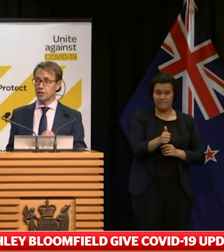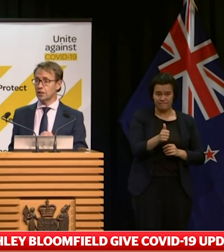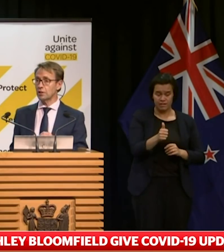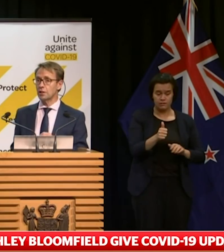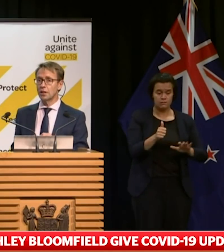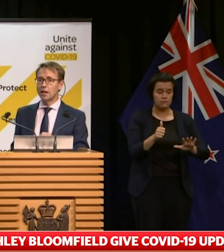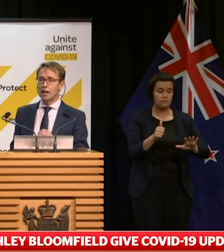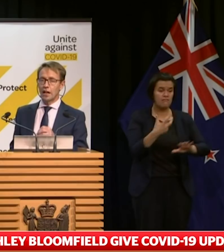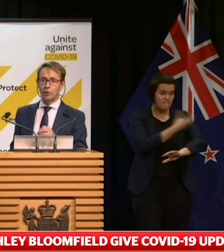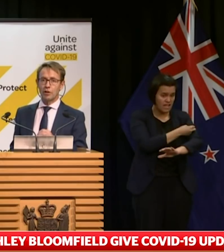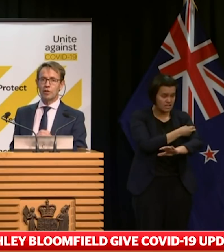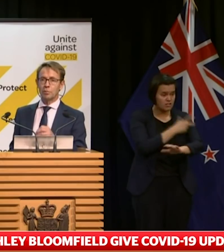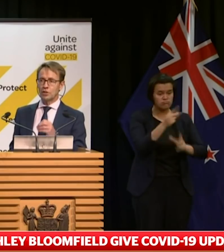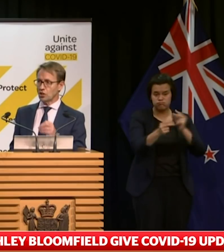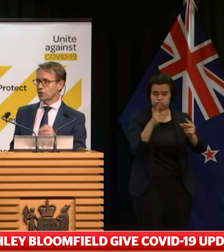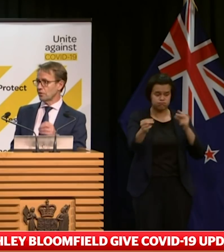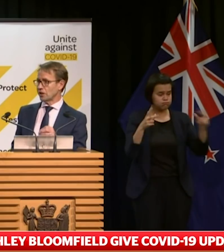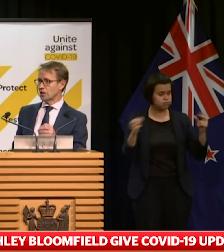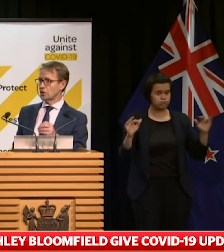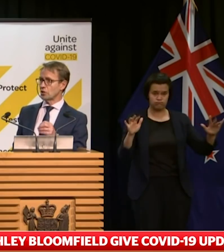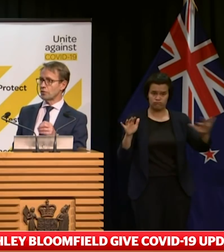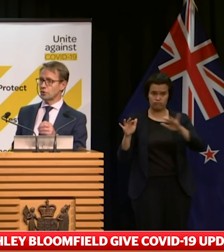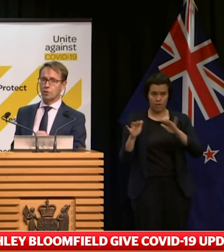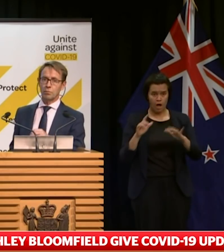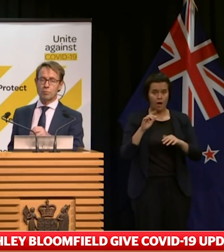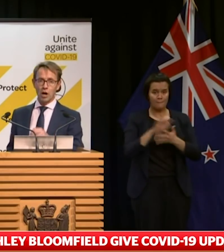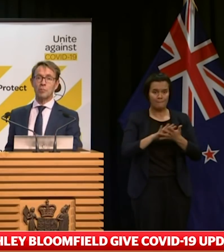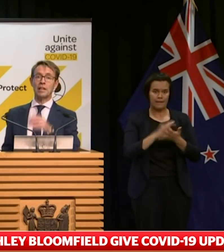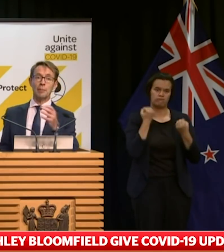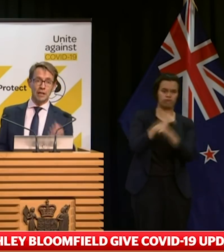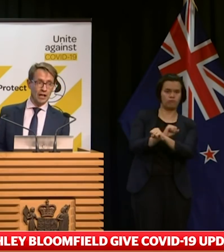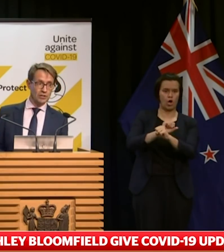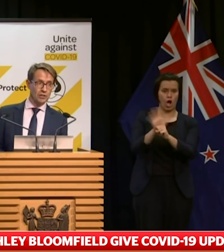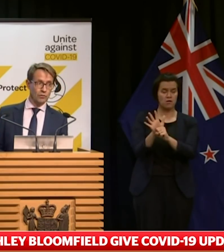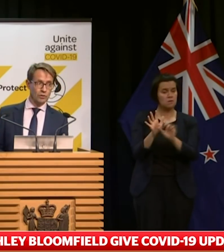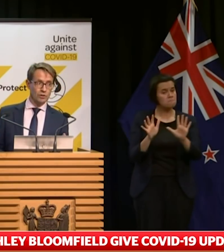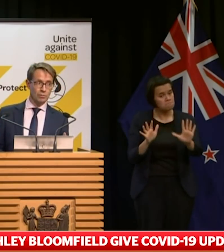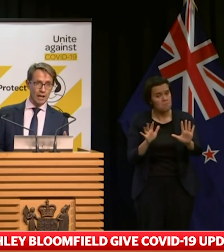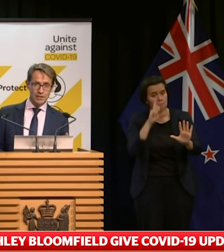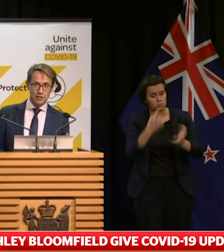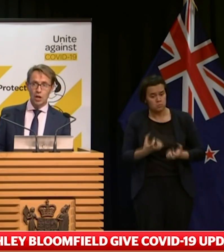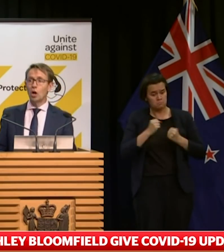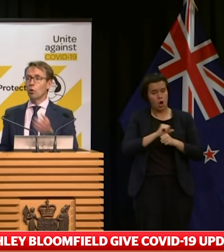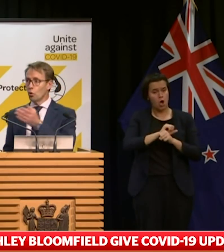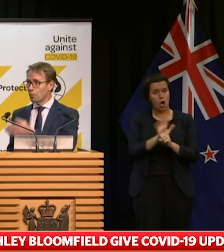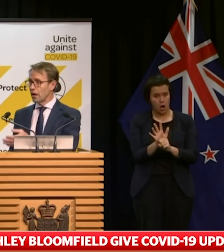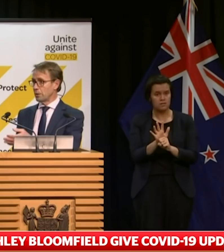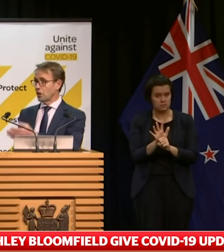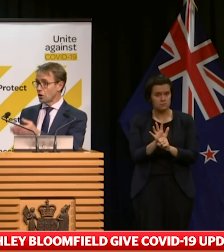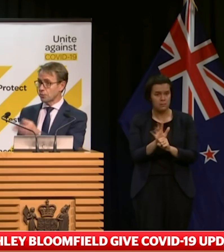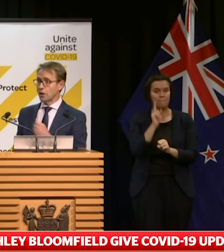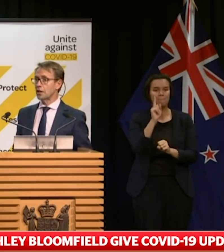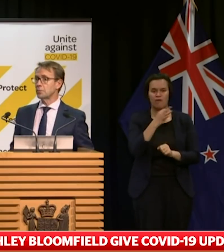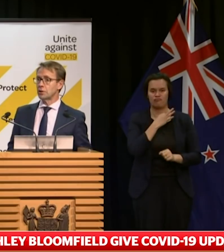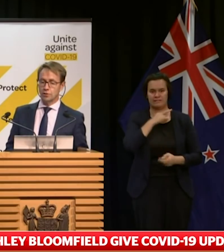fully vaccinated. However, the protection that vaccination offers from either becoming a case in the first place or